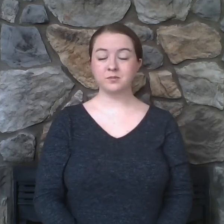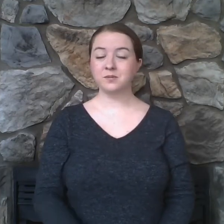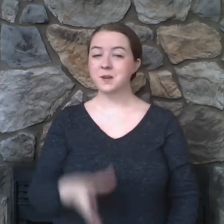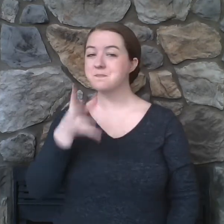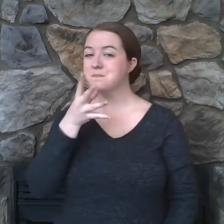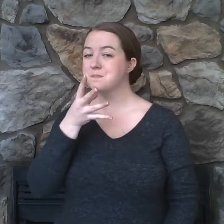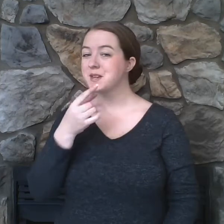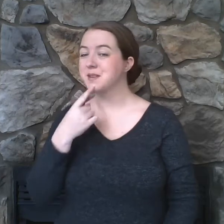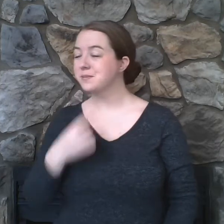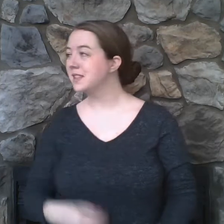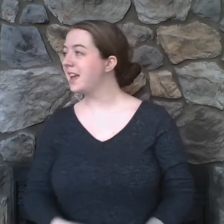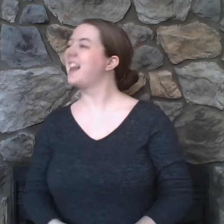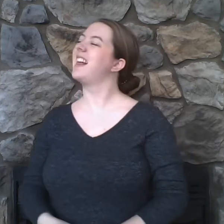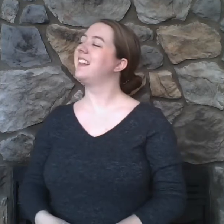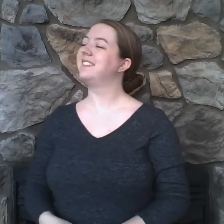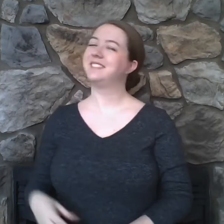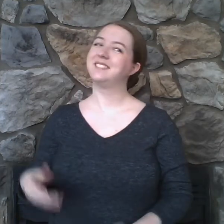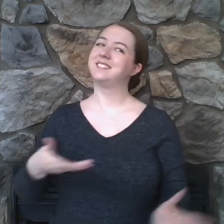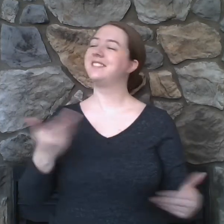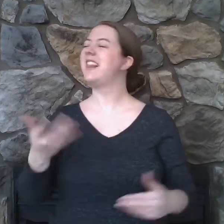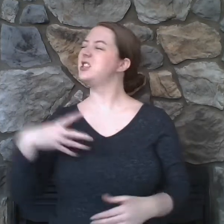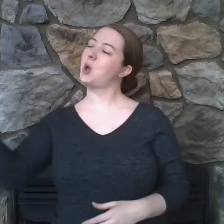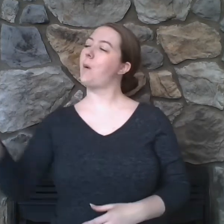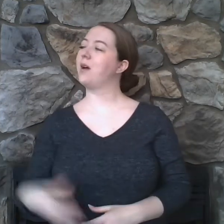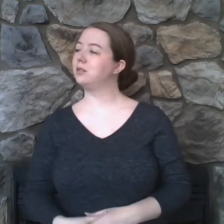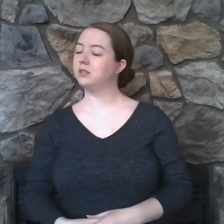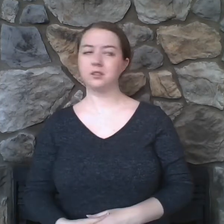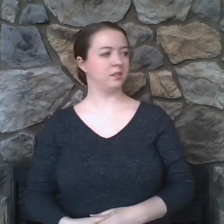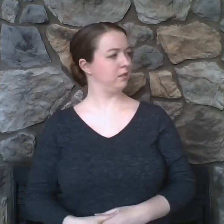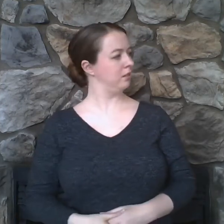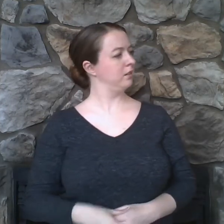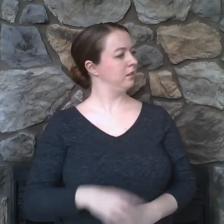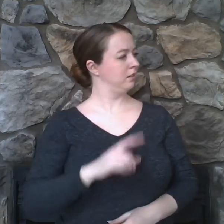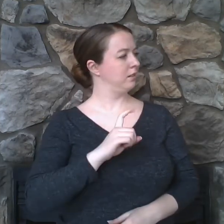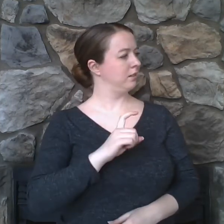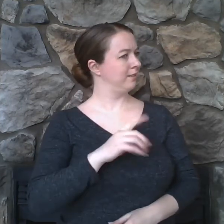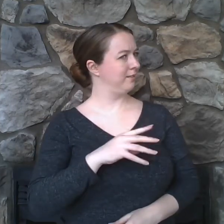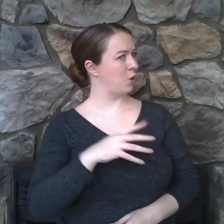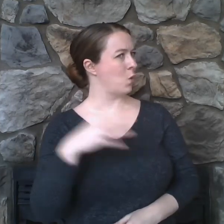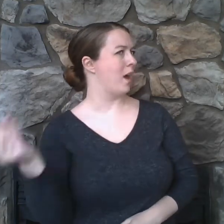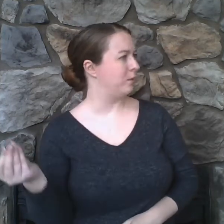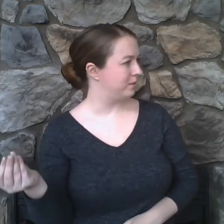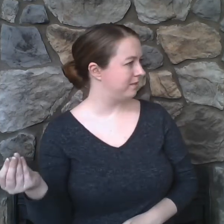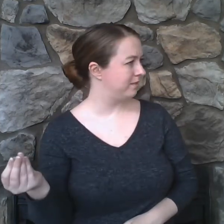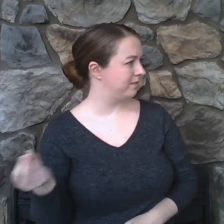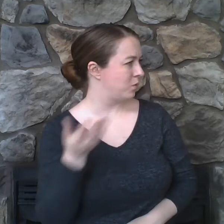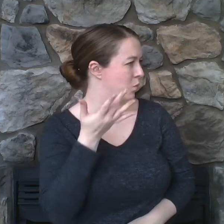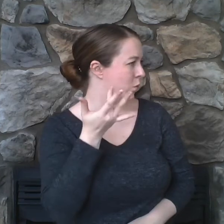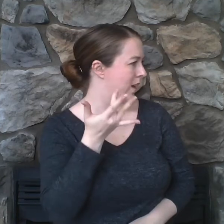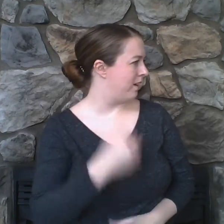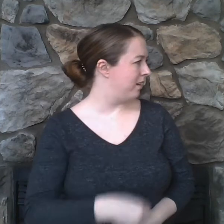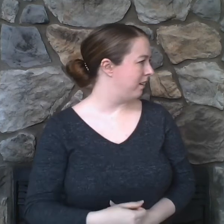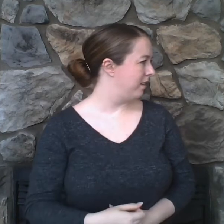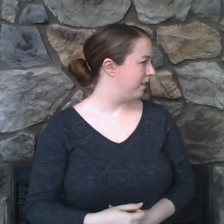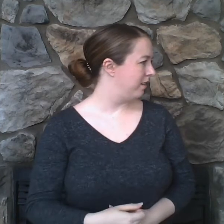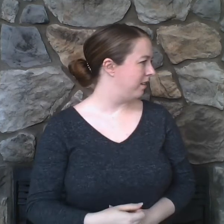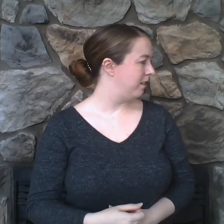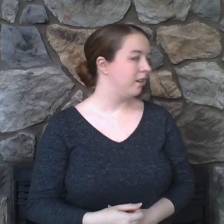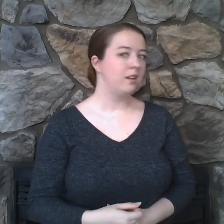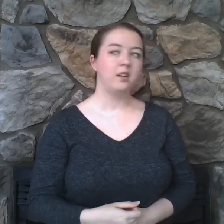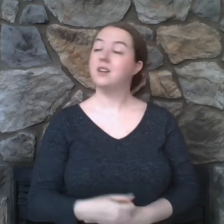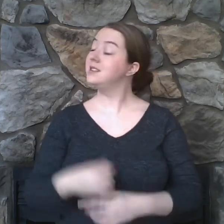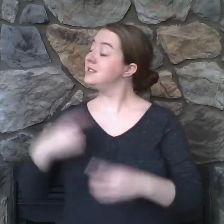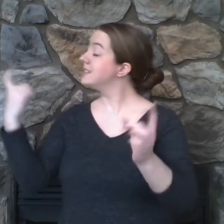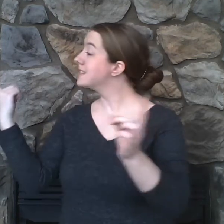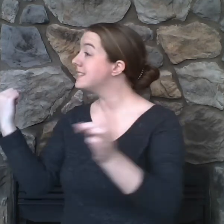Let's go out, Zoe's mom said. Go out? Asked her dad. Why?